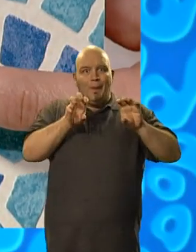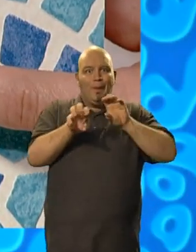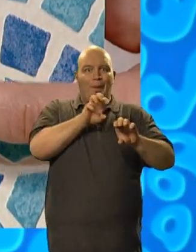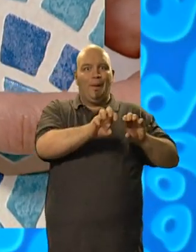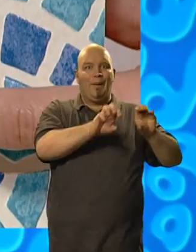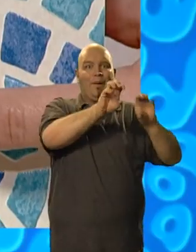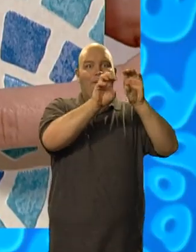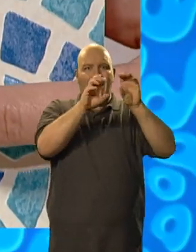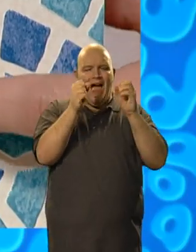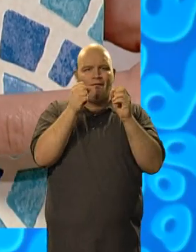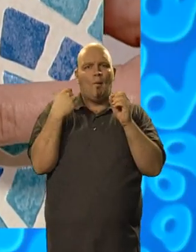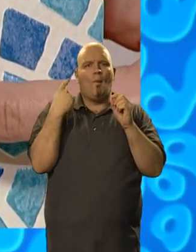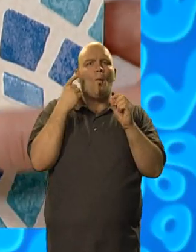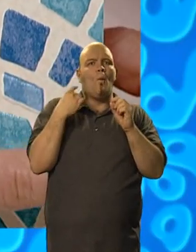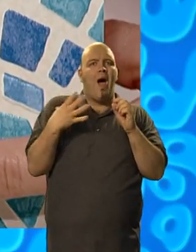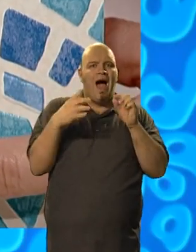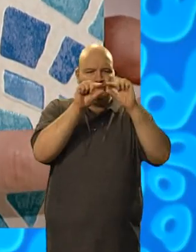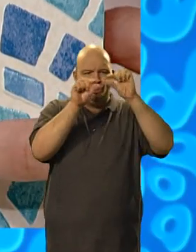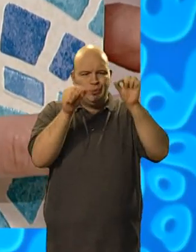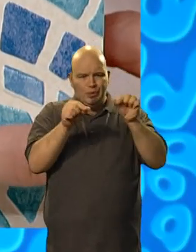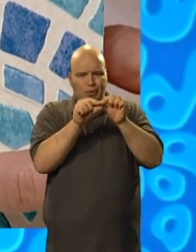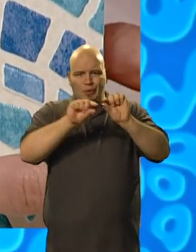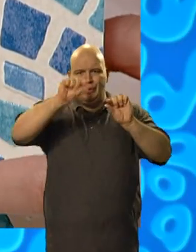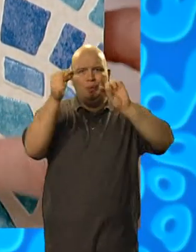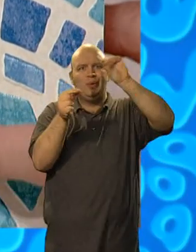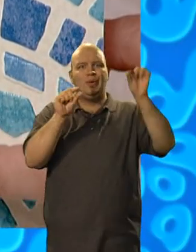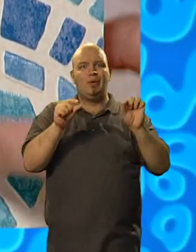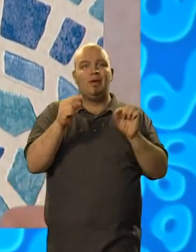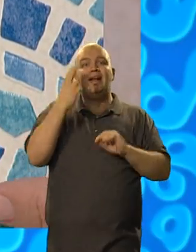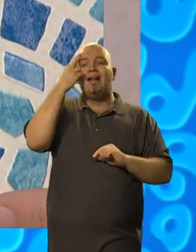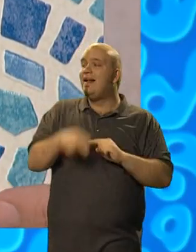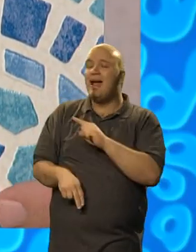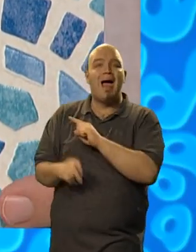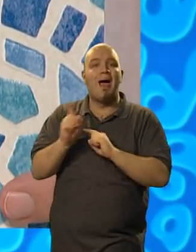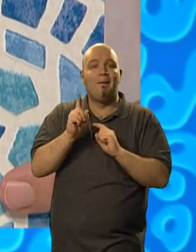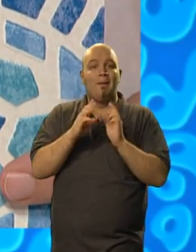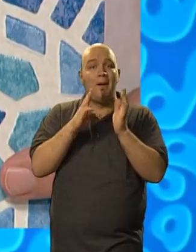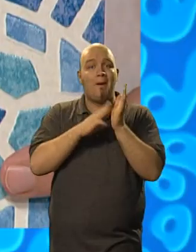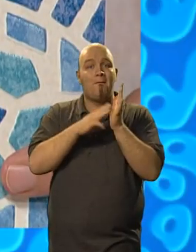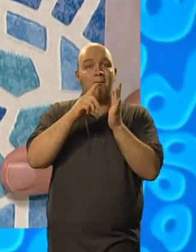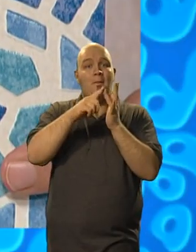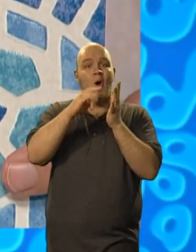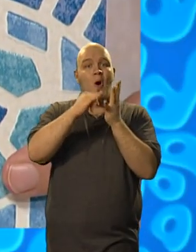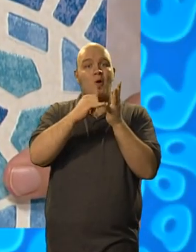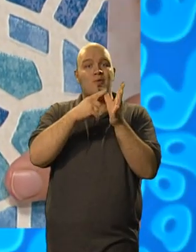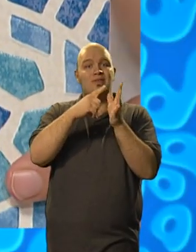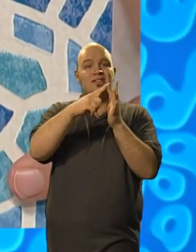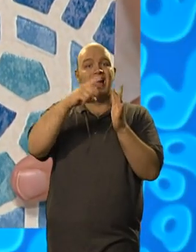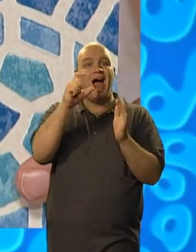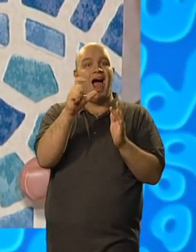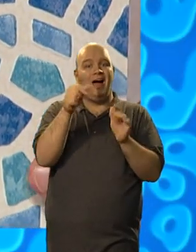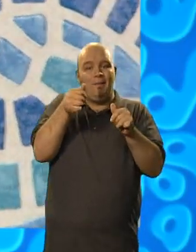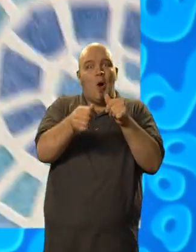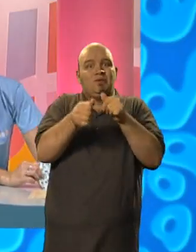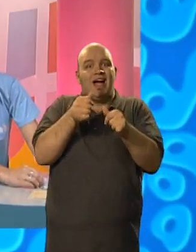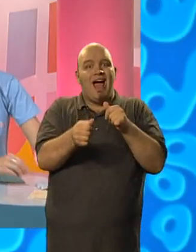each other, leaving a little gap in between each one. This kind of pattern is called